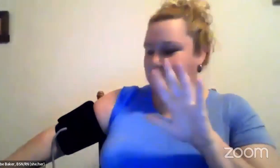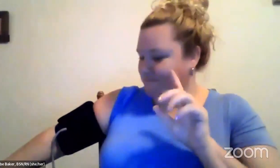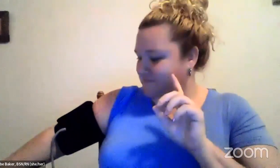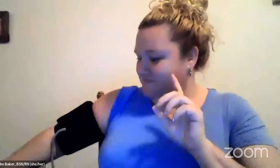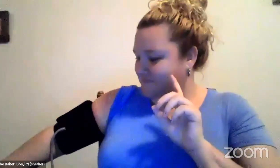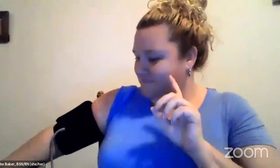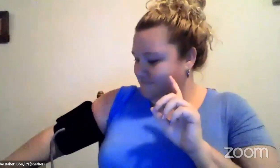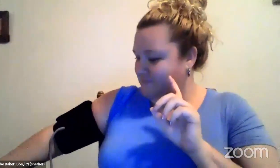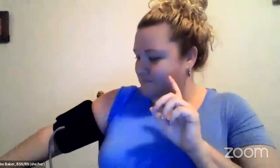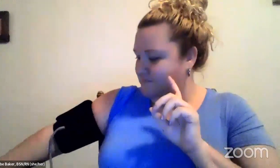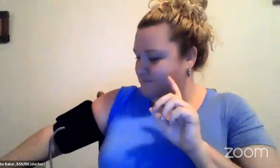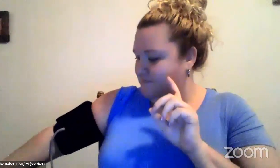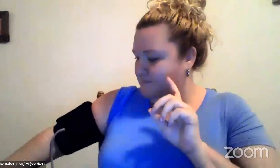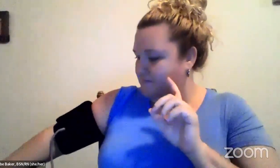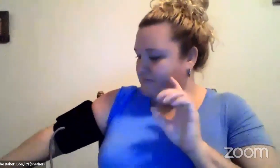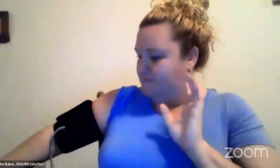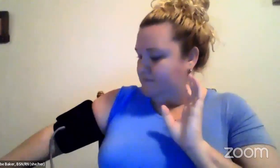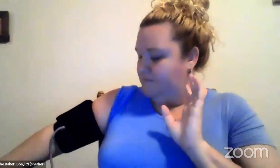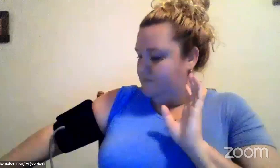Sorry, I have to look at this.